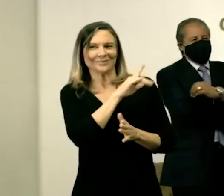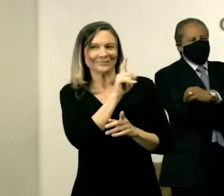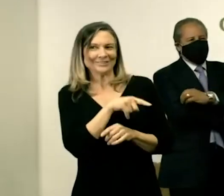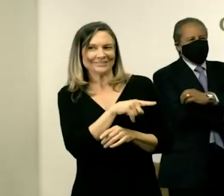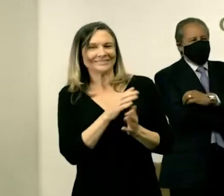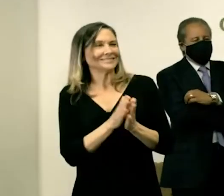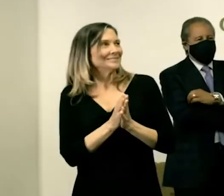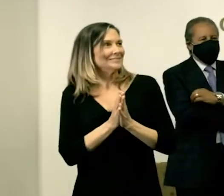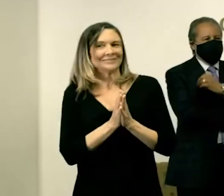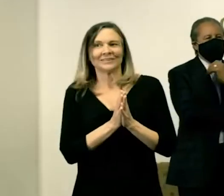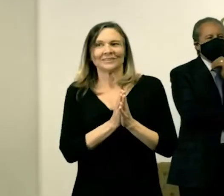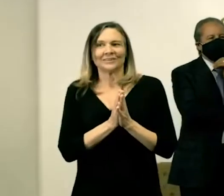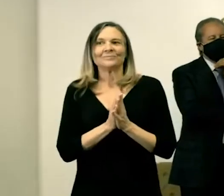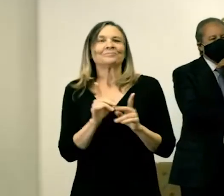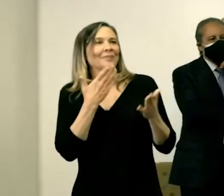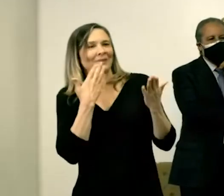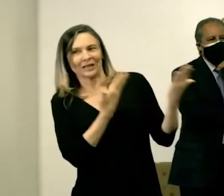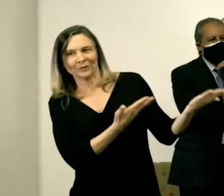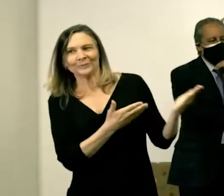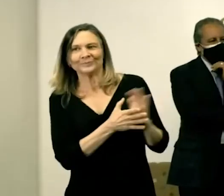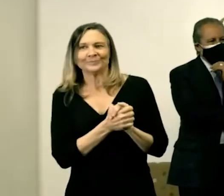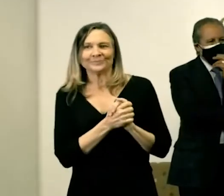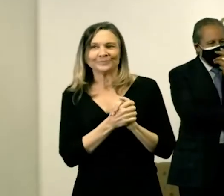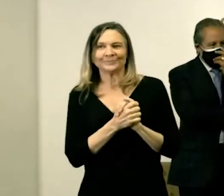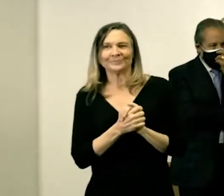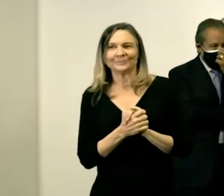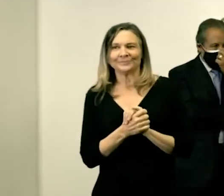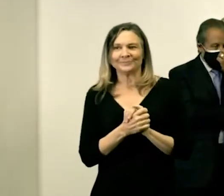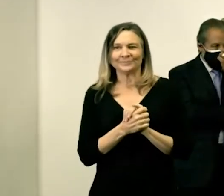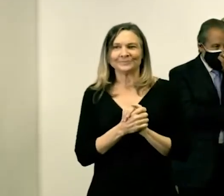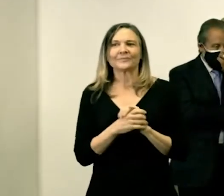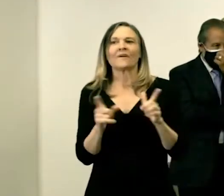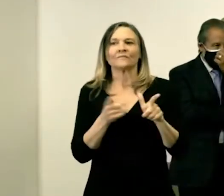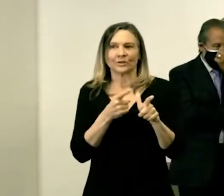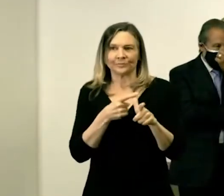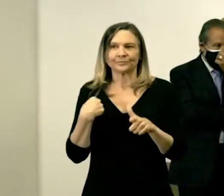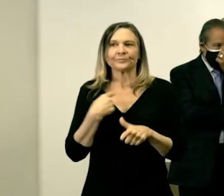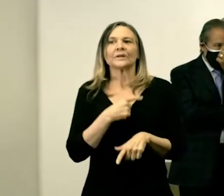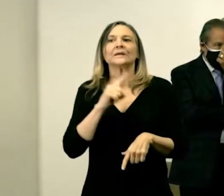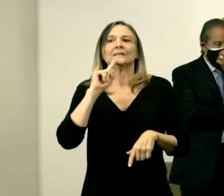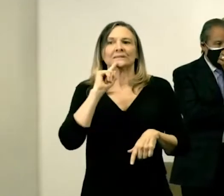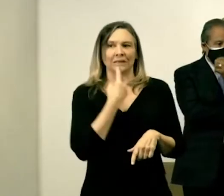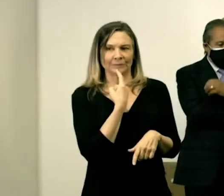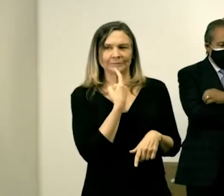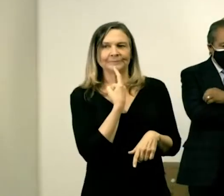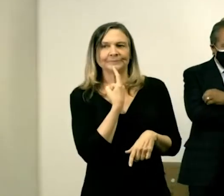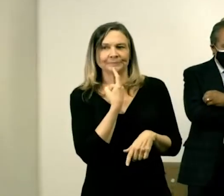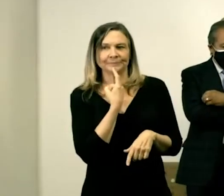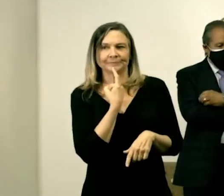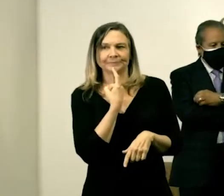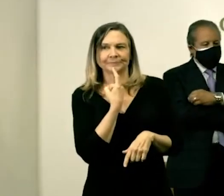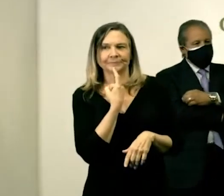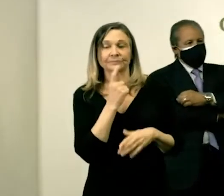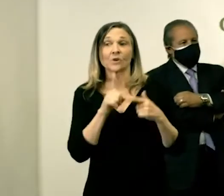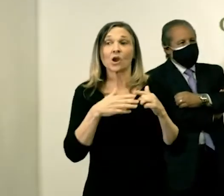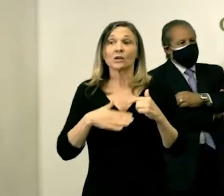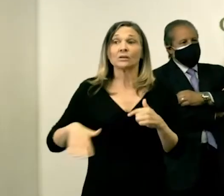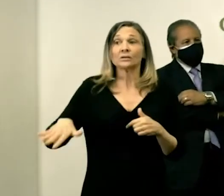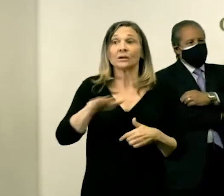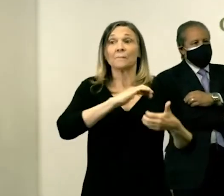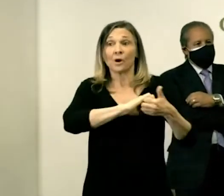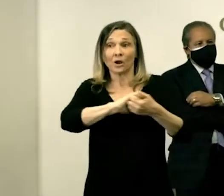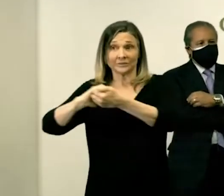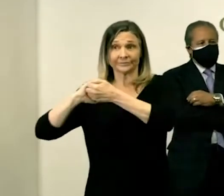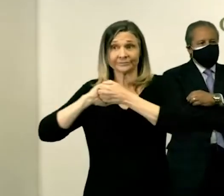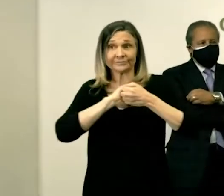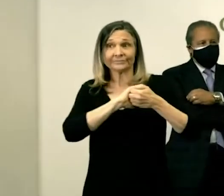Yeah, thank you. First off, we take very seriously all of the partners as one of the